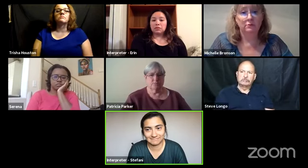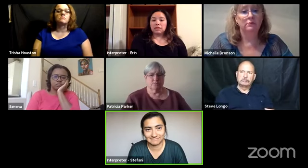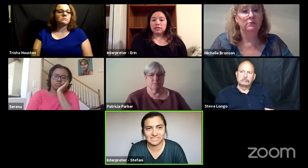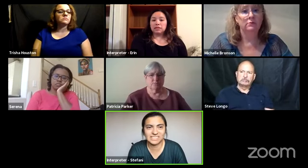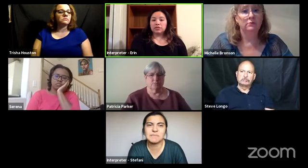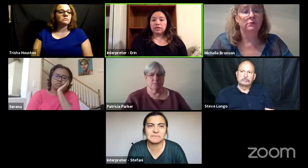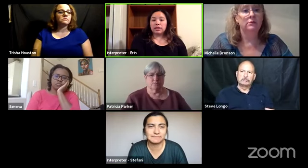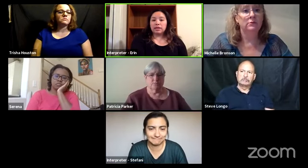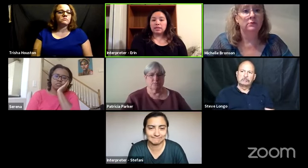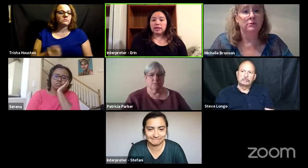This is Serena. I second.